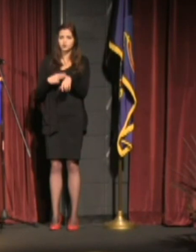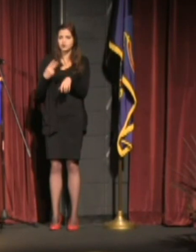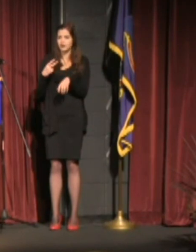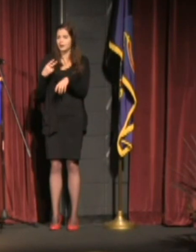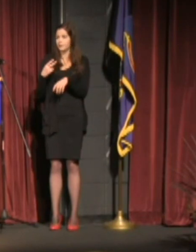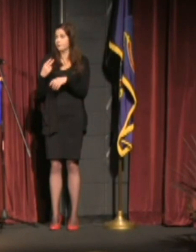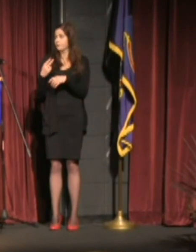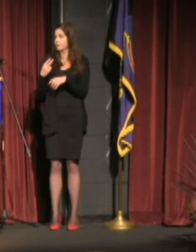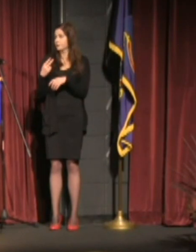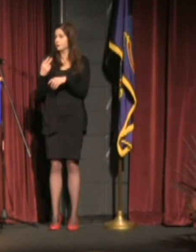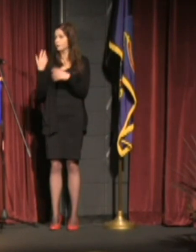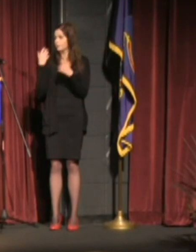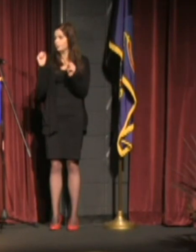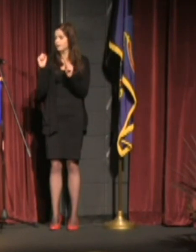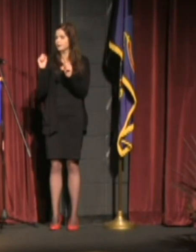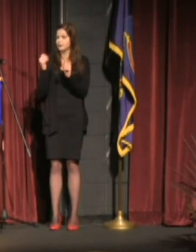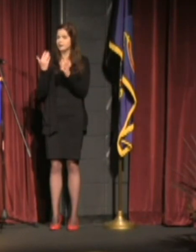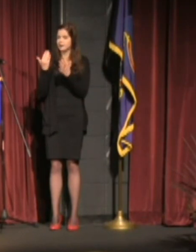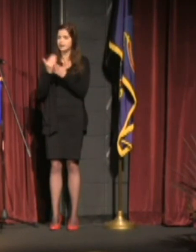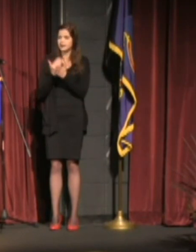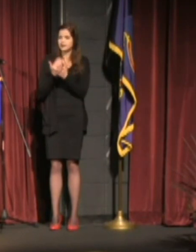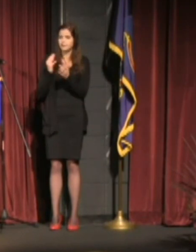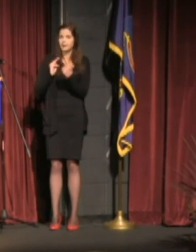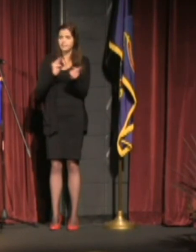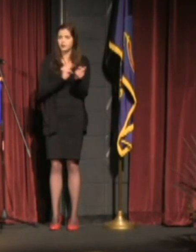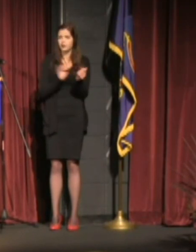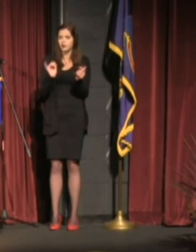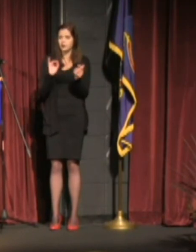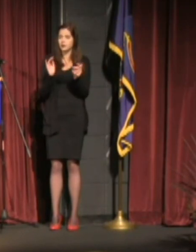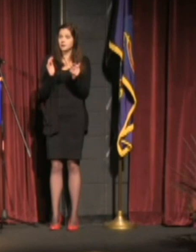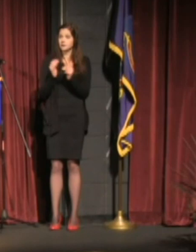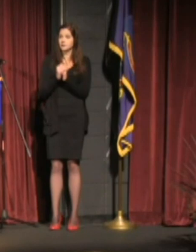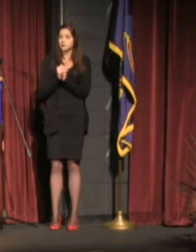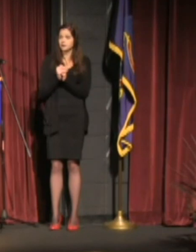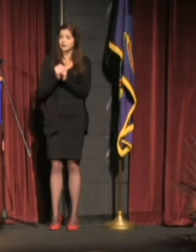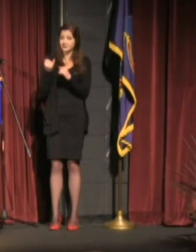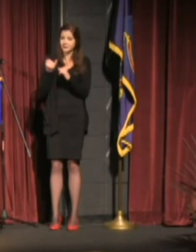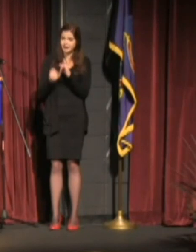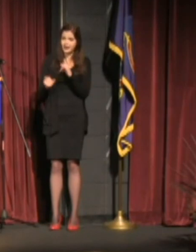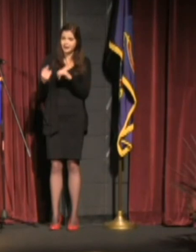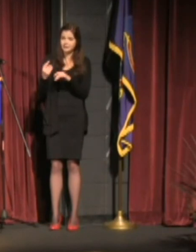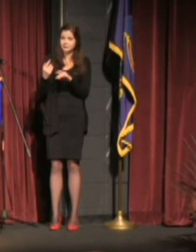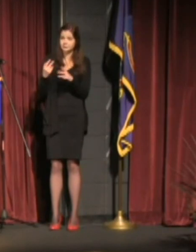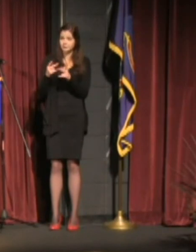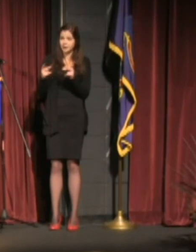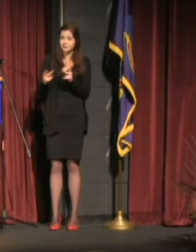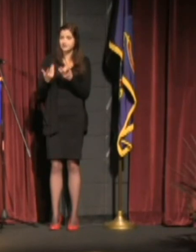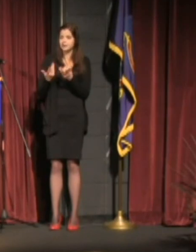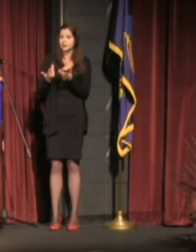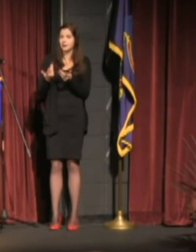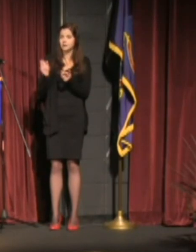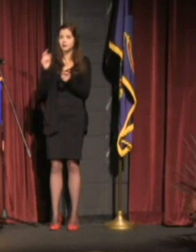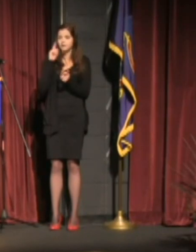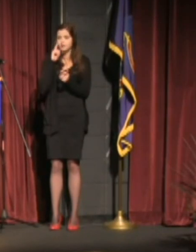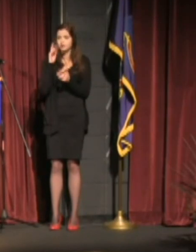and two-time president's list member. He also rounded out the final spot on the governor's All-North Dakota